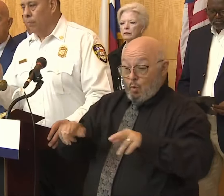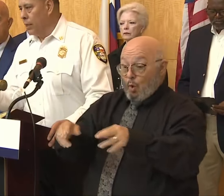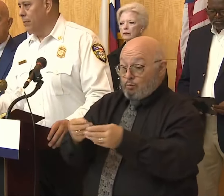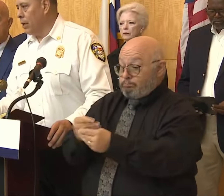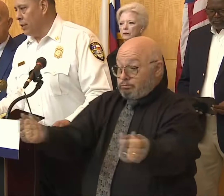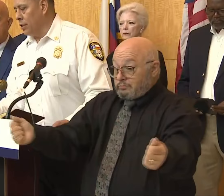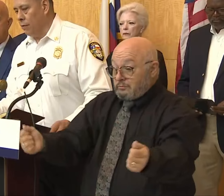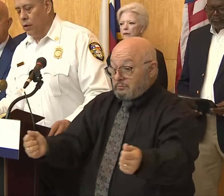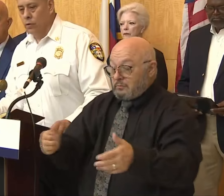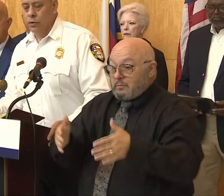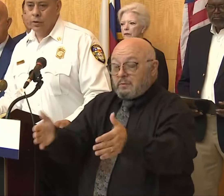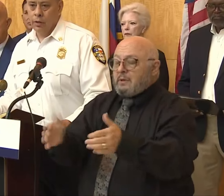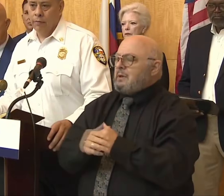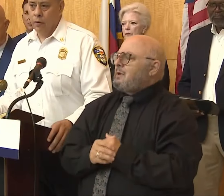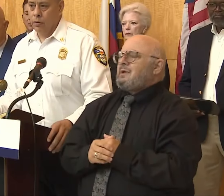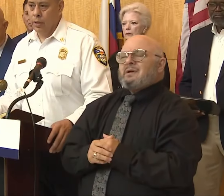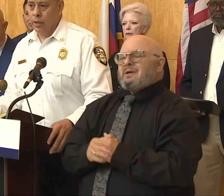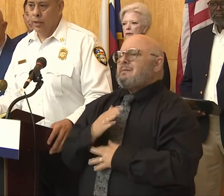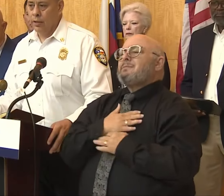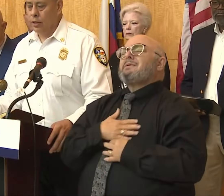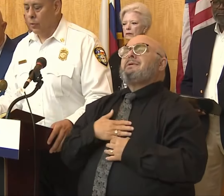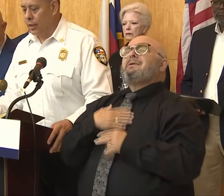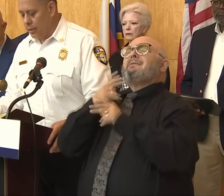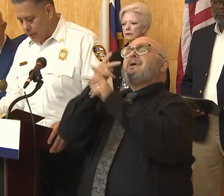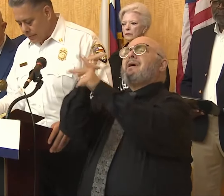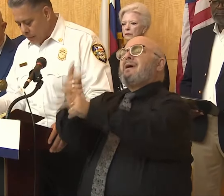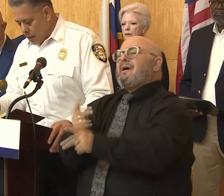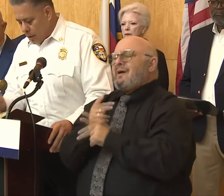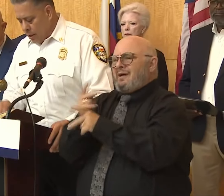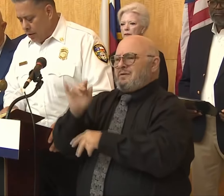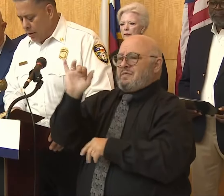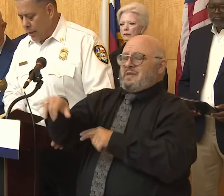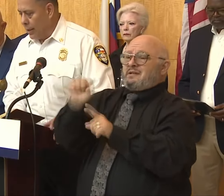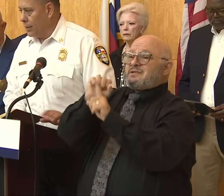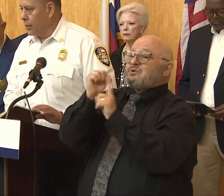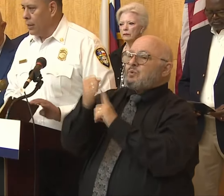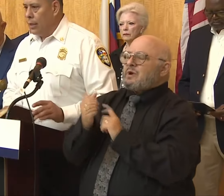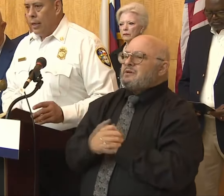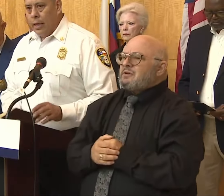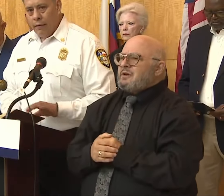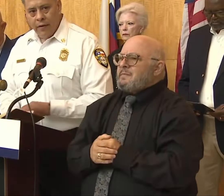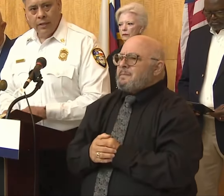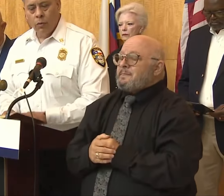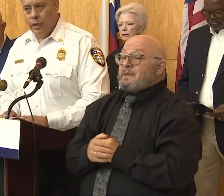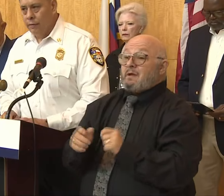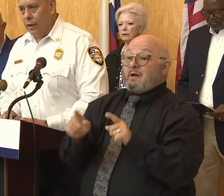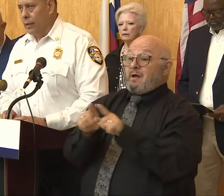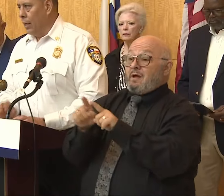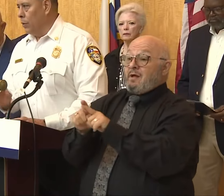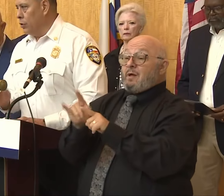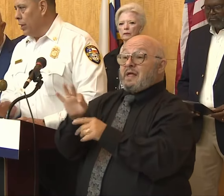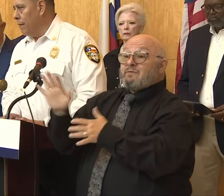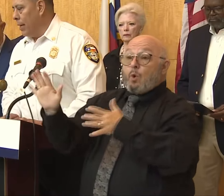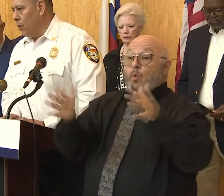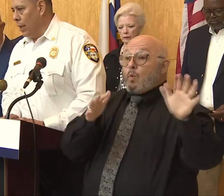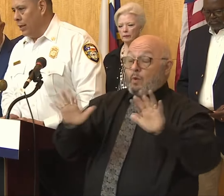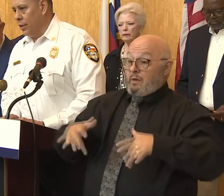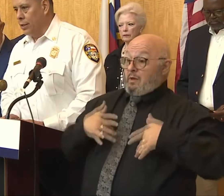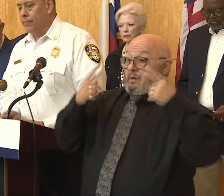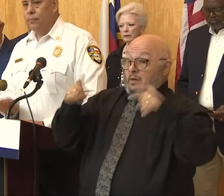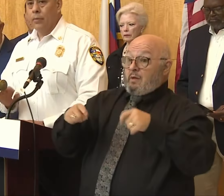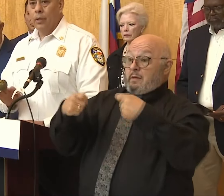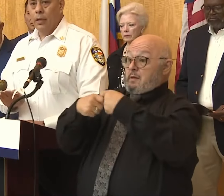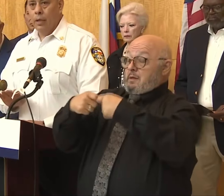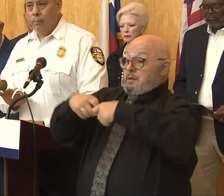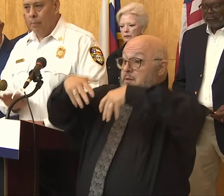So please be cautious of those situations. The other thing is, if it is a wind event and we do have power